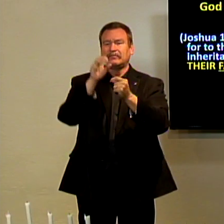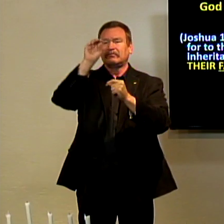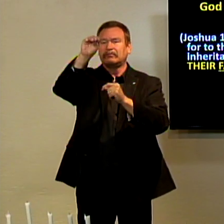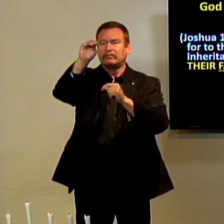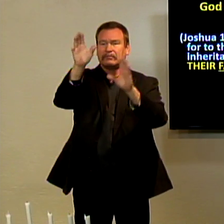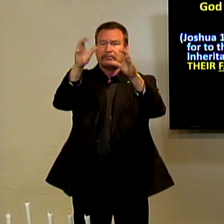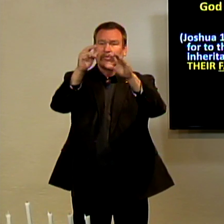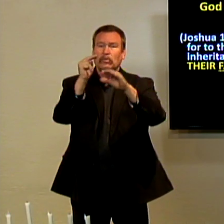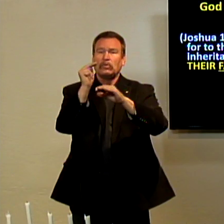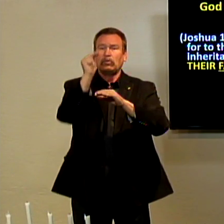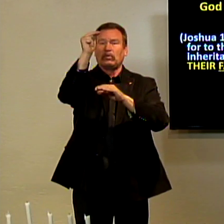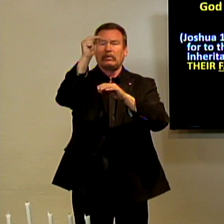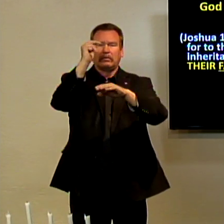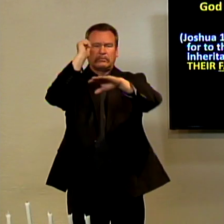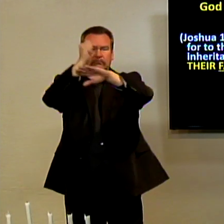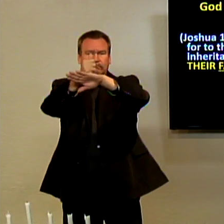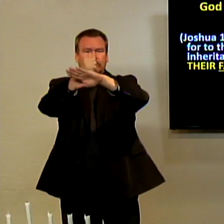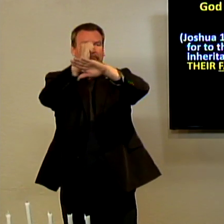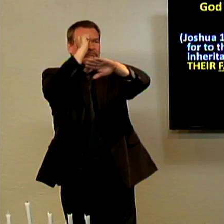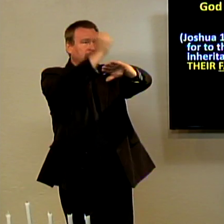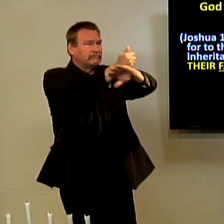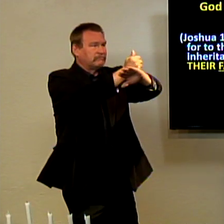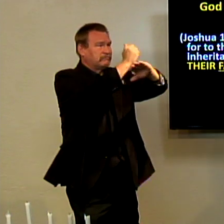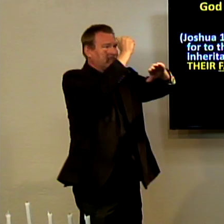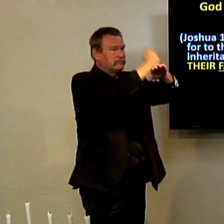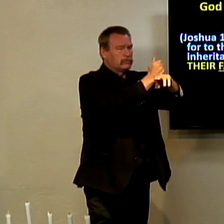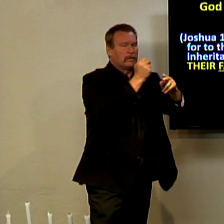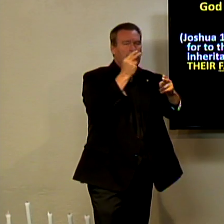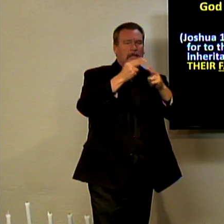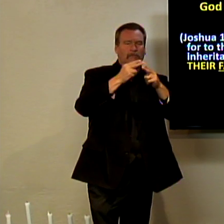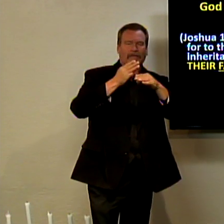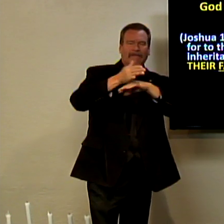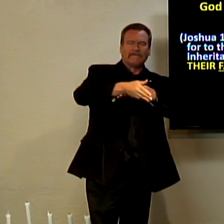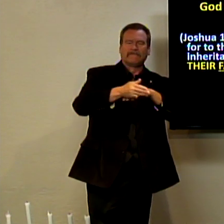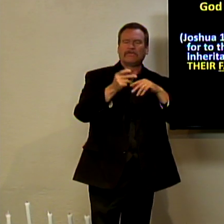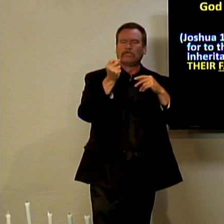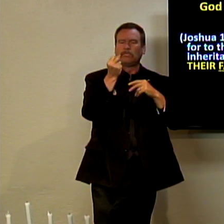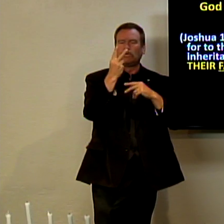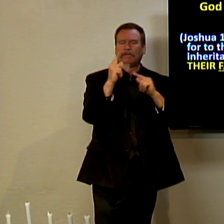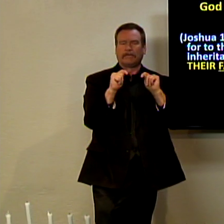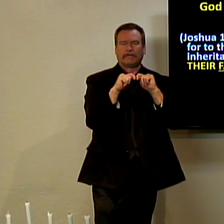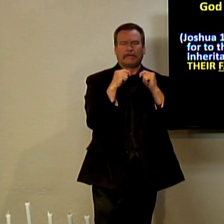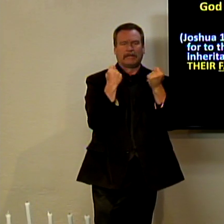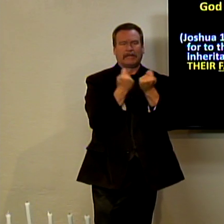now remember, he's talking about the 12 different tribes that had been established.